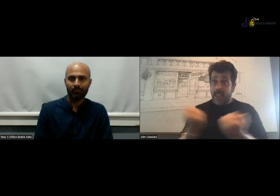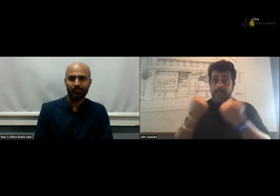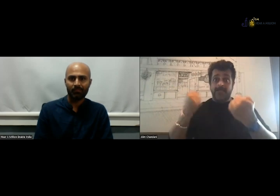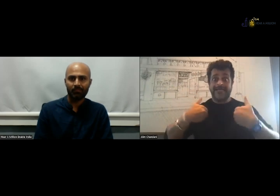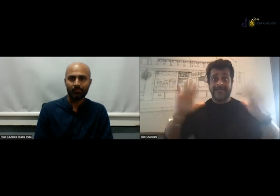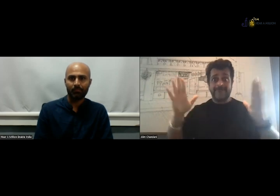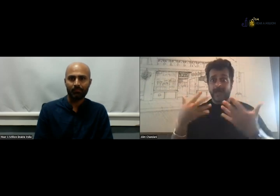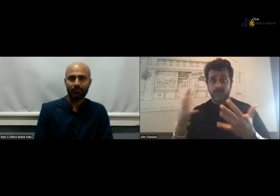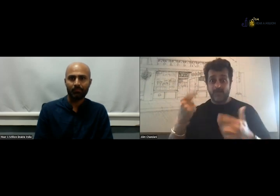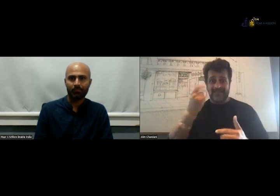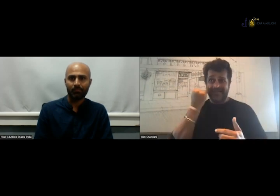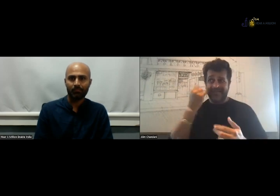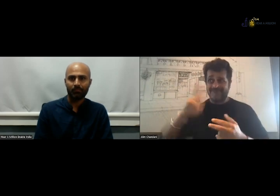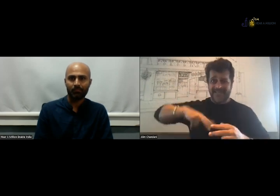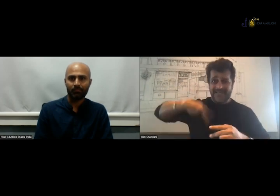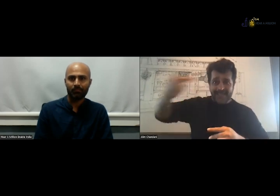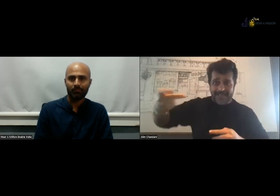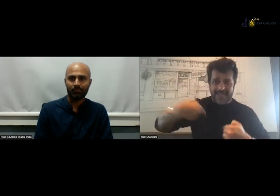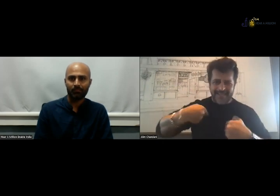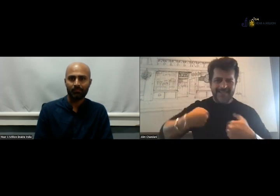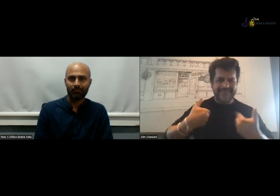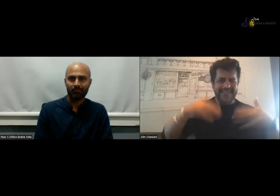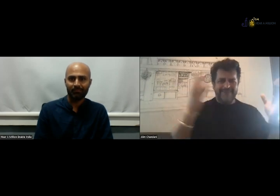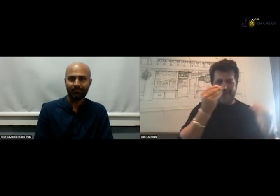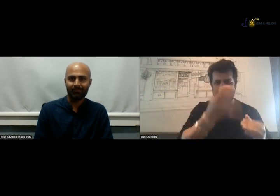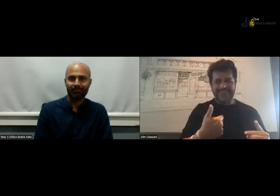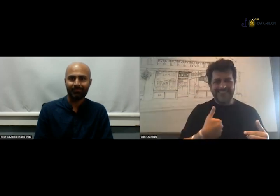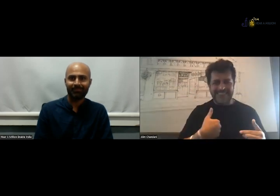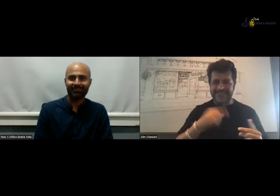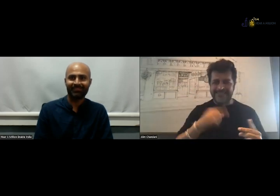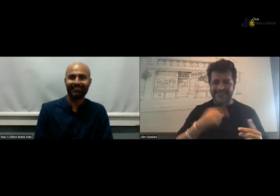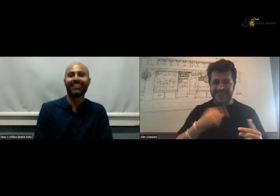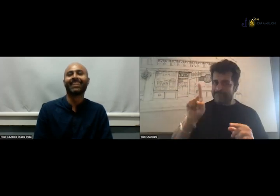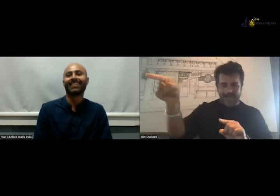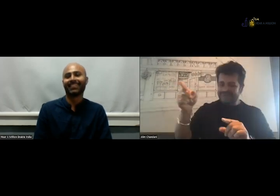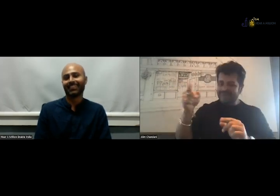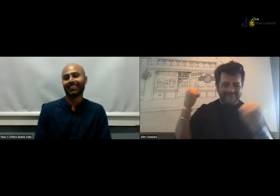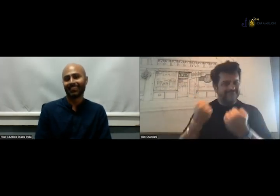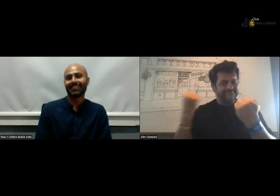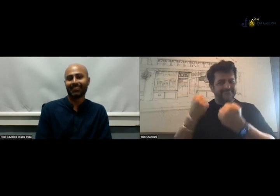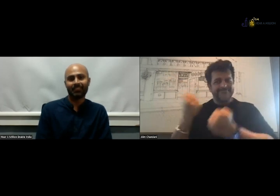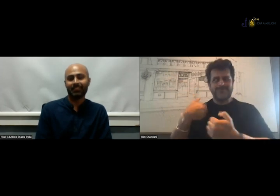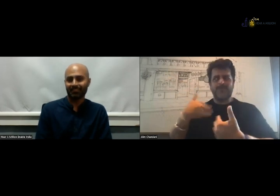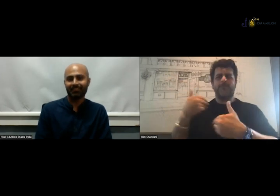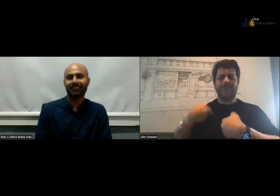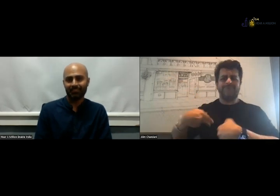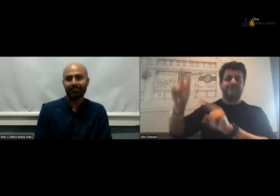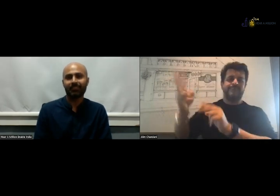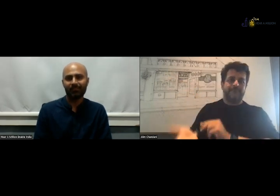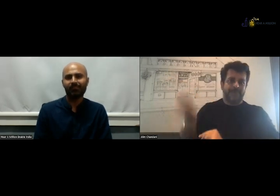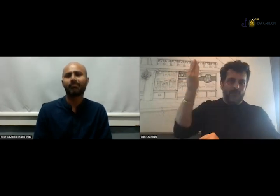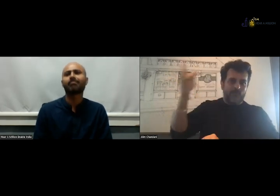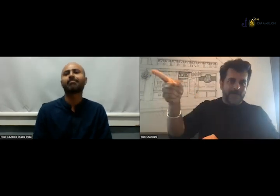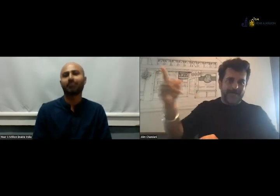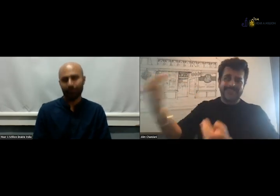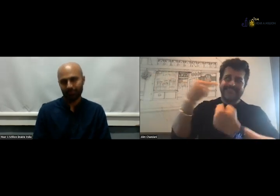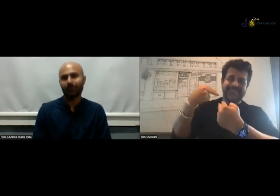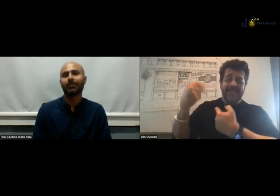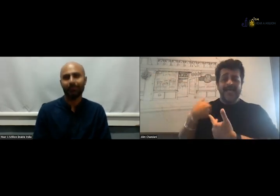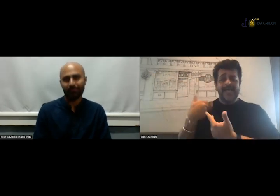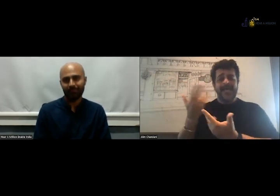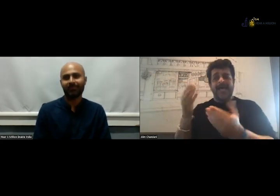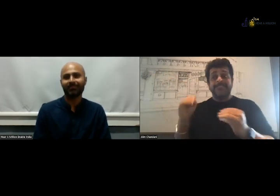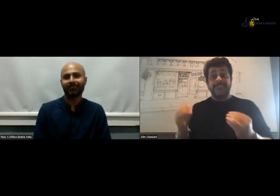provided to her, but she kept trying and she was doing hard work. And if I would be at her place, I might have give